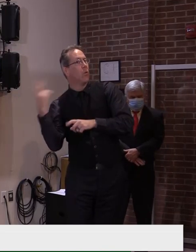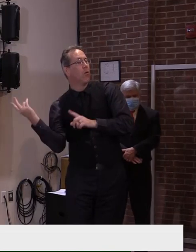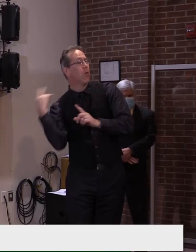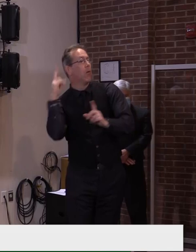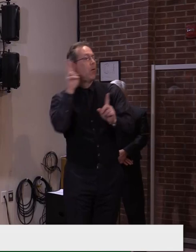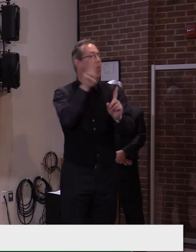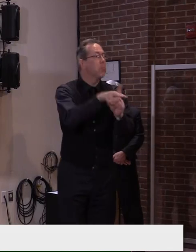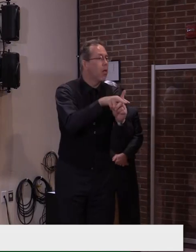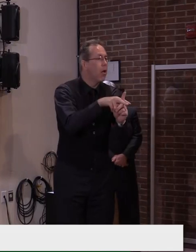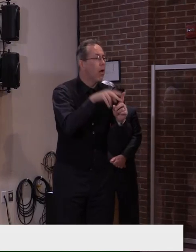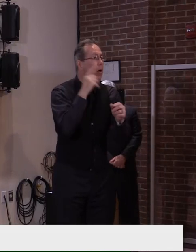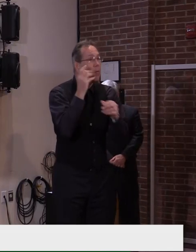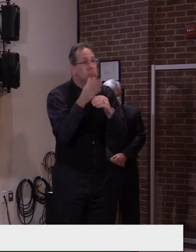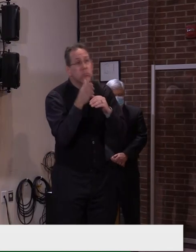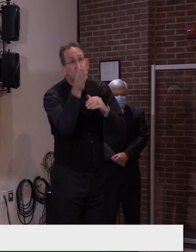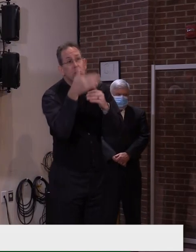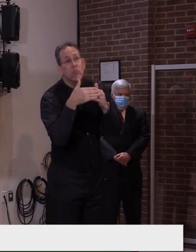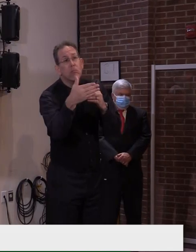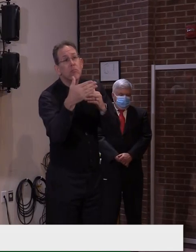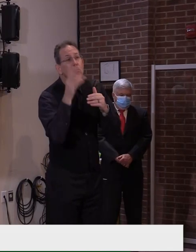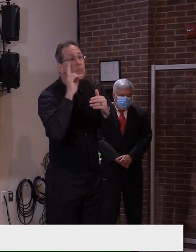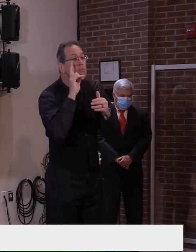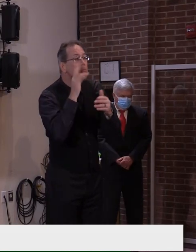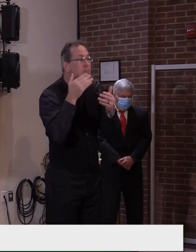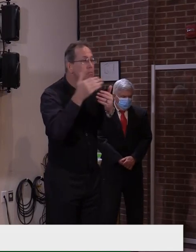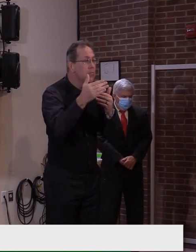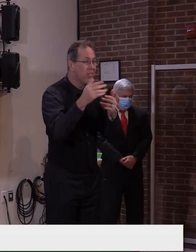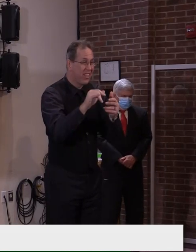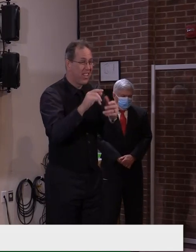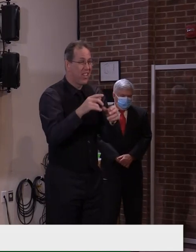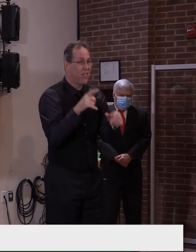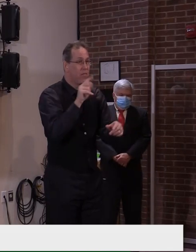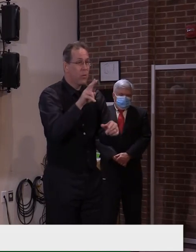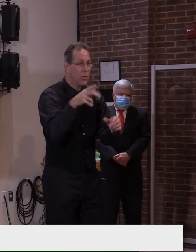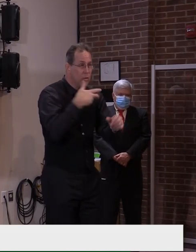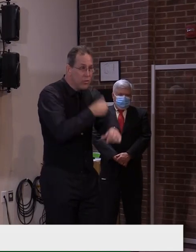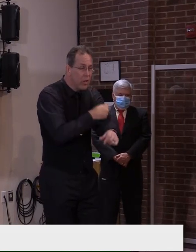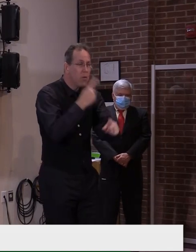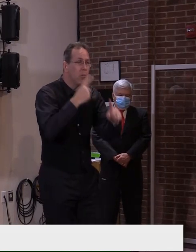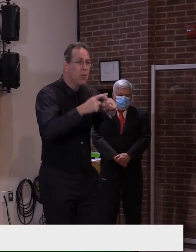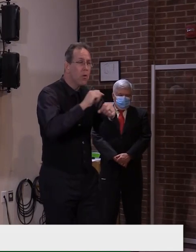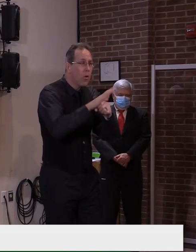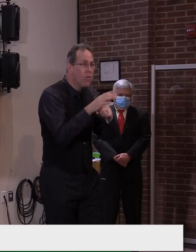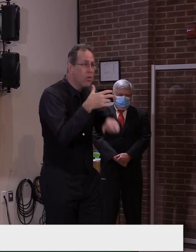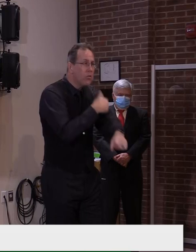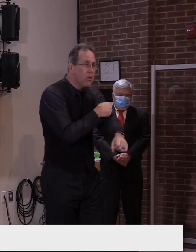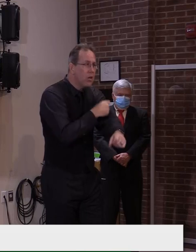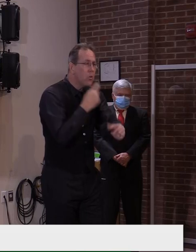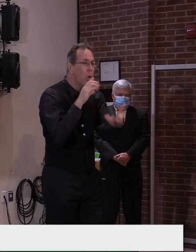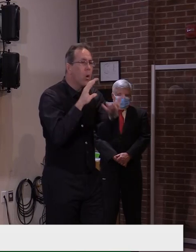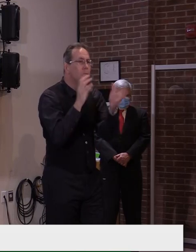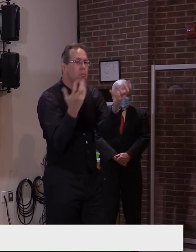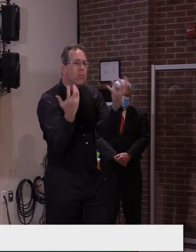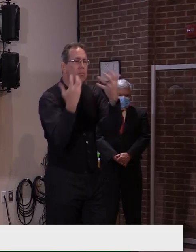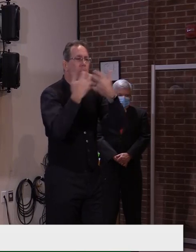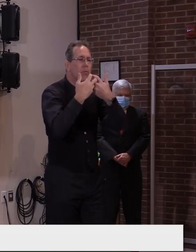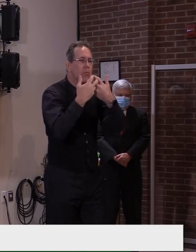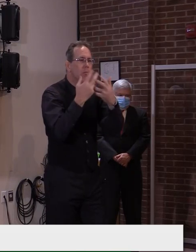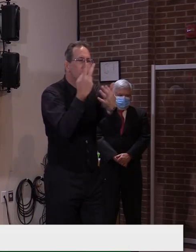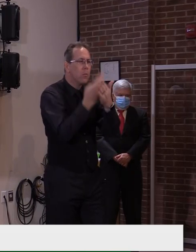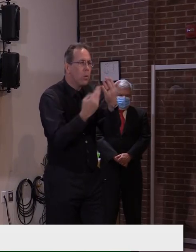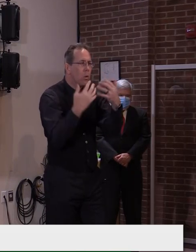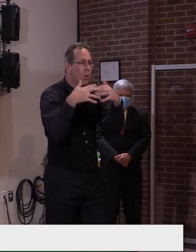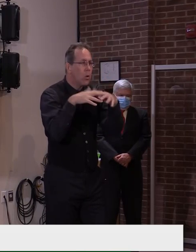the vaccine in a way that will cover those variations on the theme. So a more universal vaccine would be a